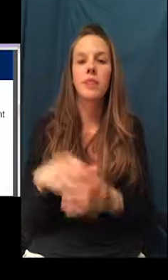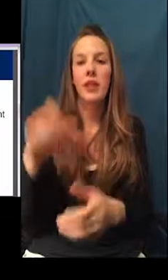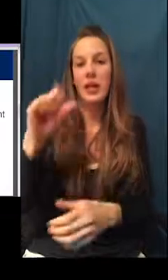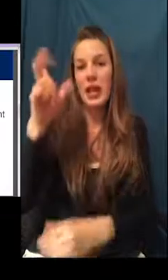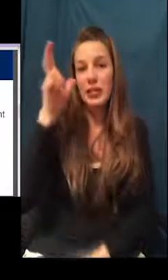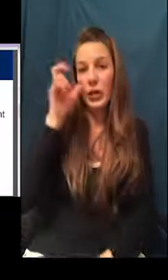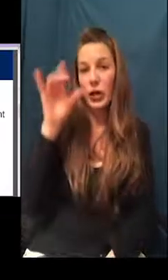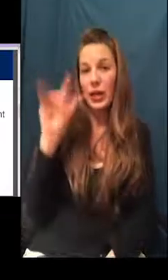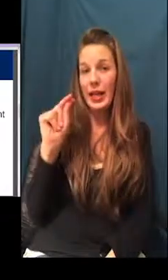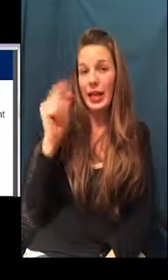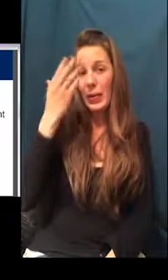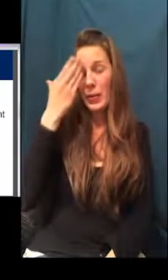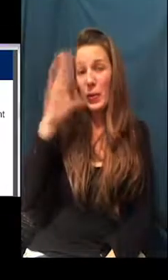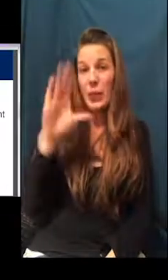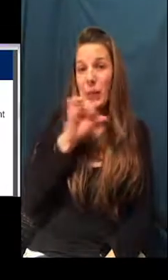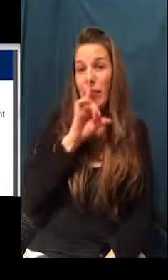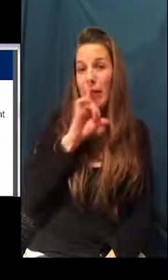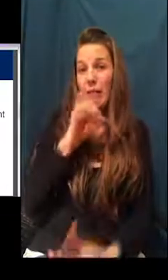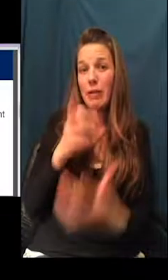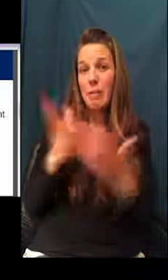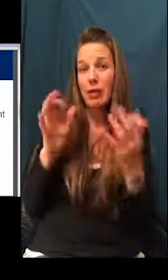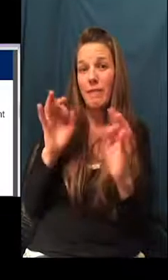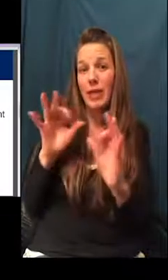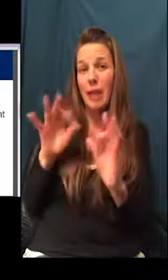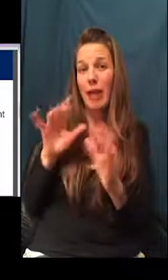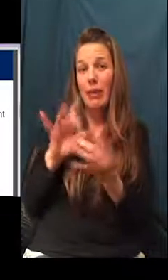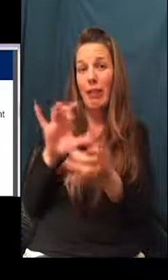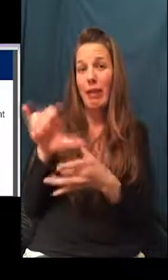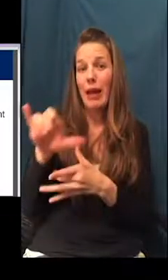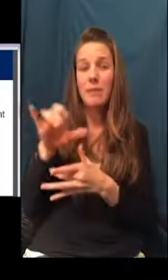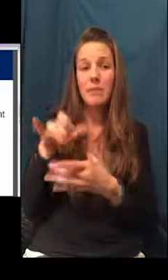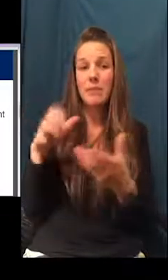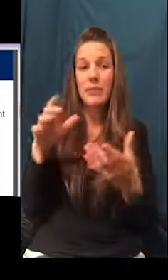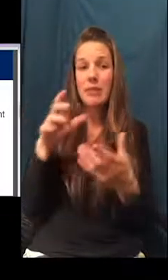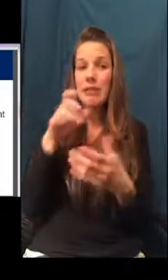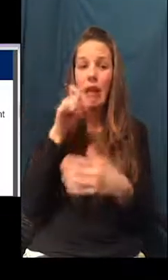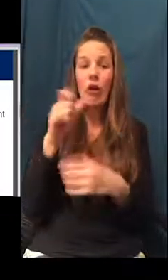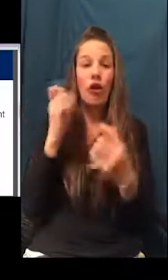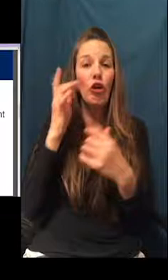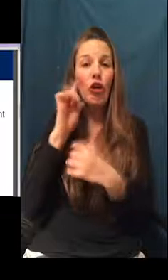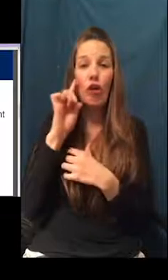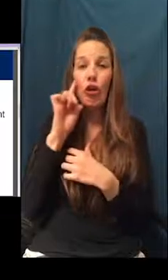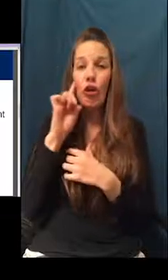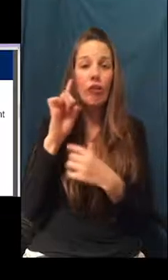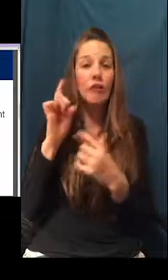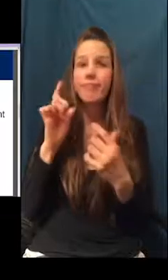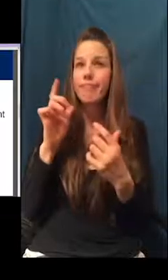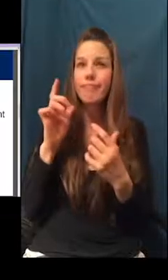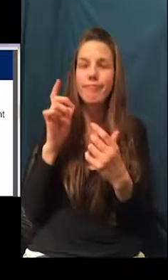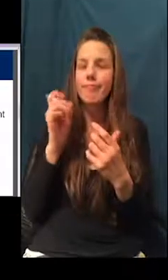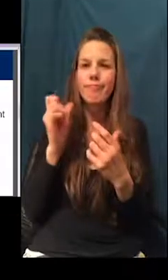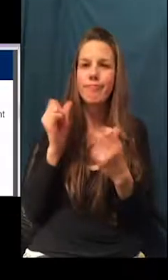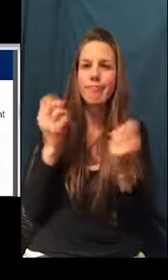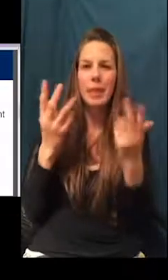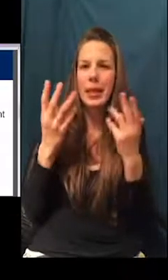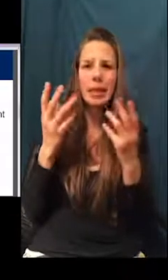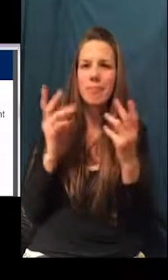Yes, I heard it. I don't know that I really have much feedback to that yet. I haven't really heard many people, you know,